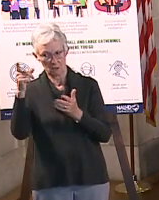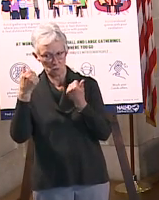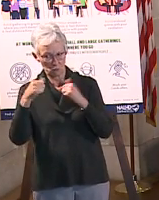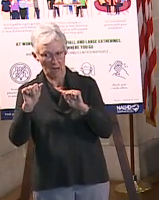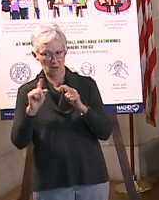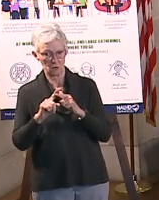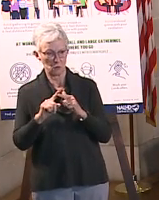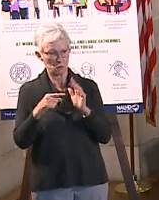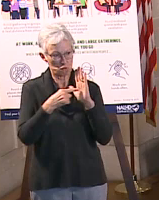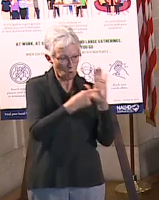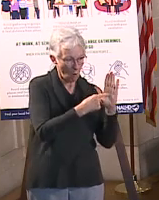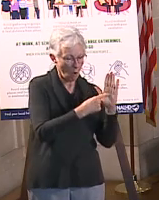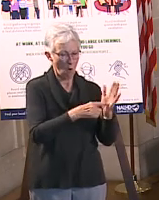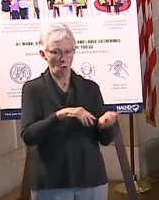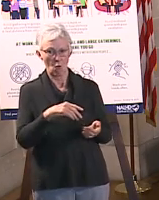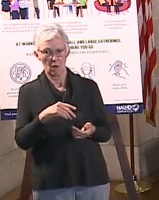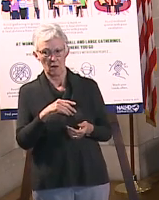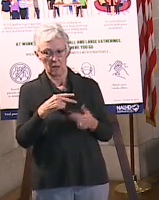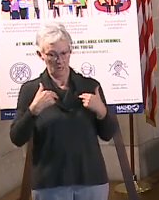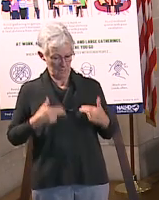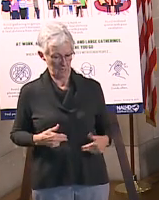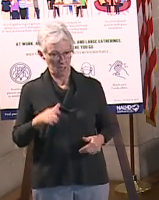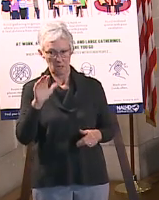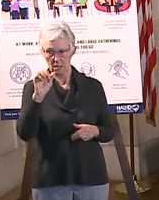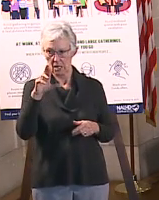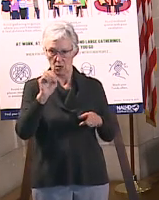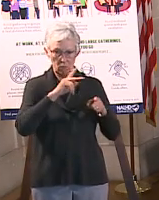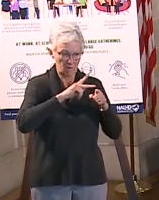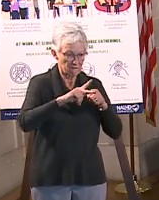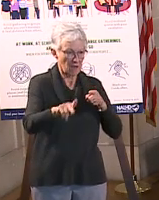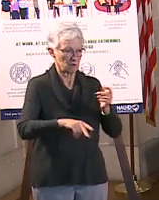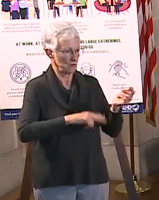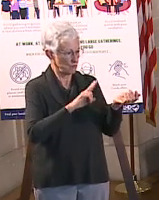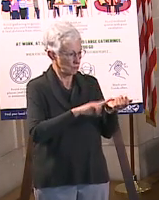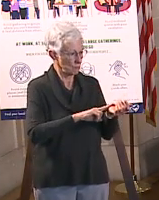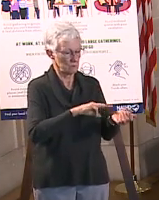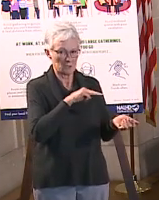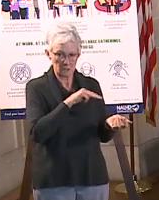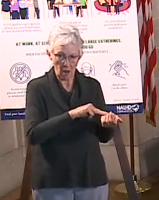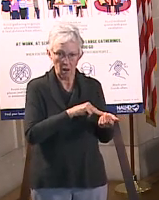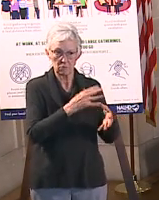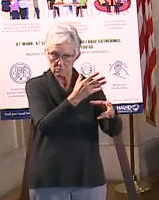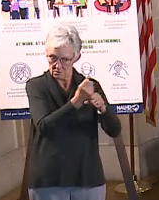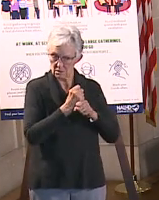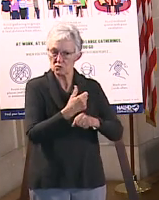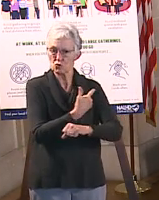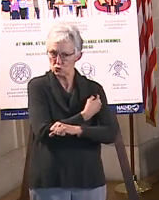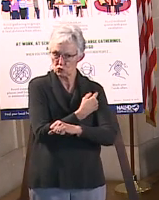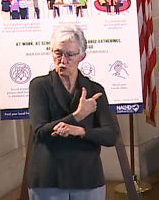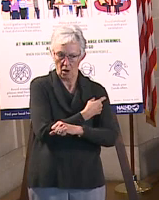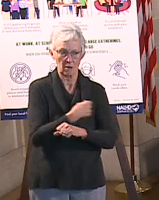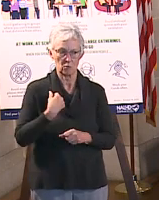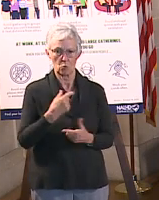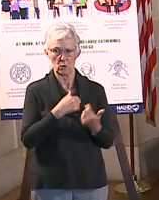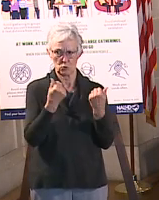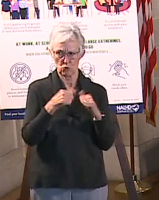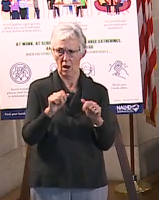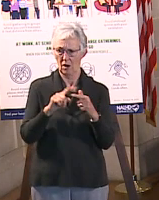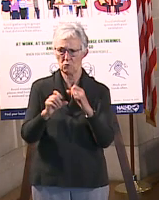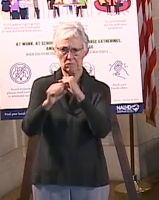Our healthcare professionals, our nurses, our doctors are getting it, and that it's safe and it's effective. So we will continue to get that message out there